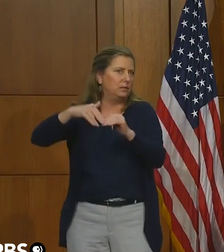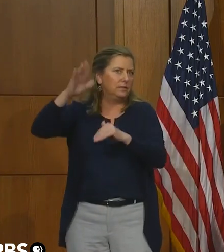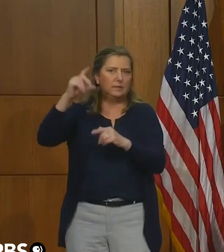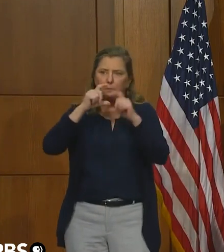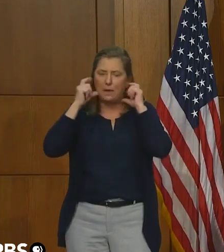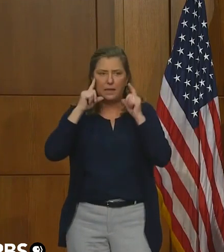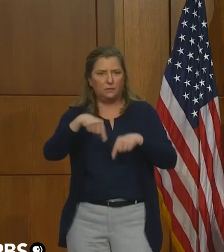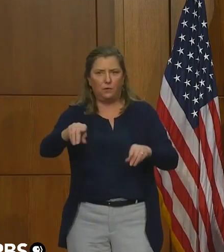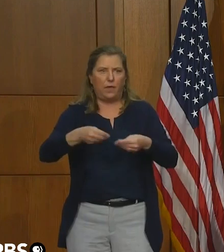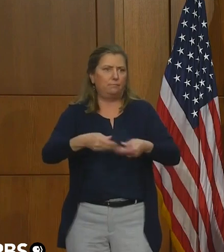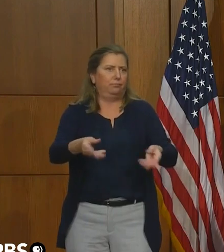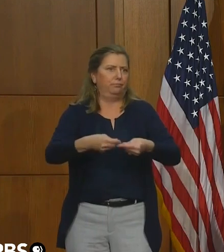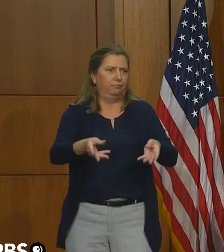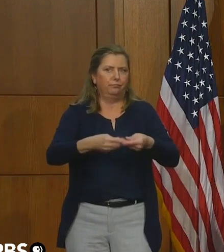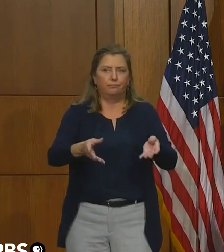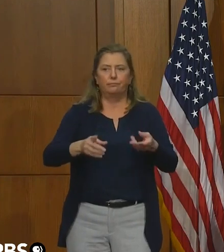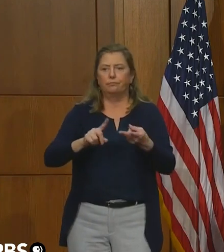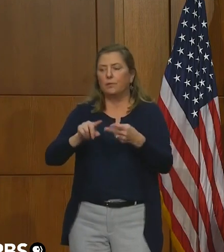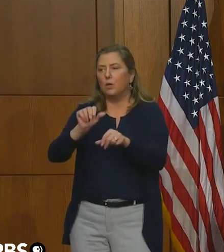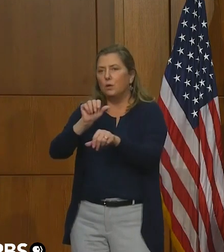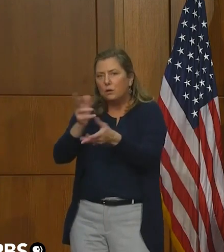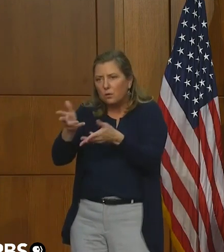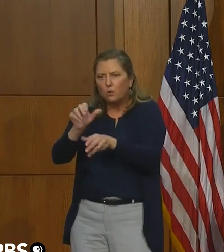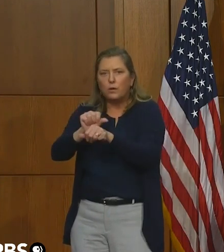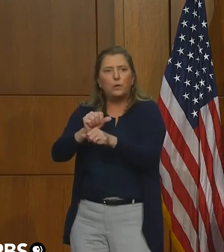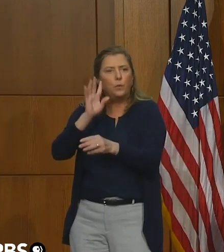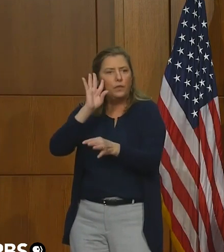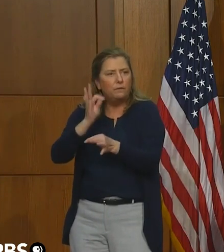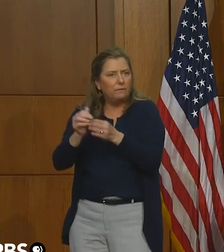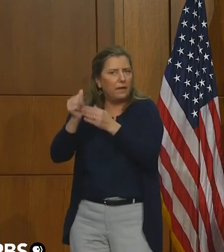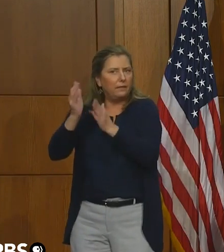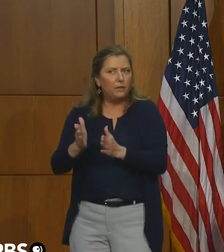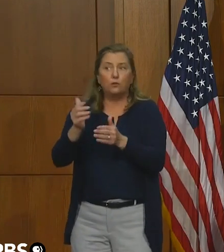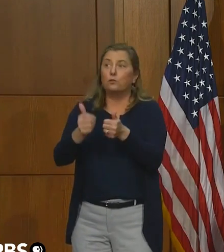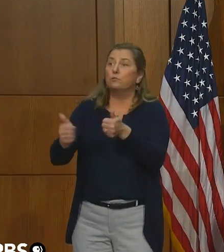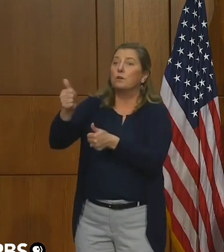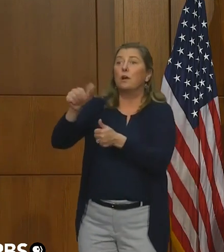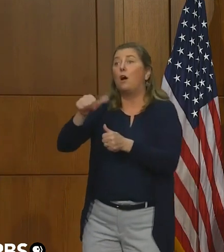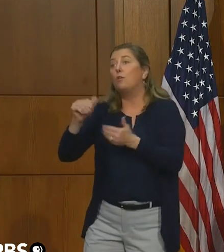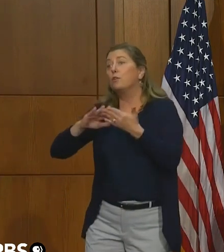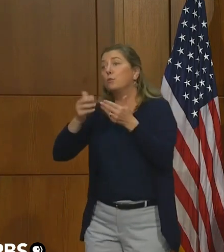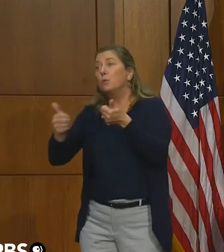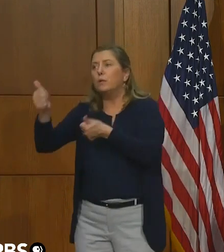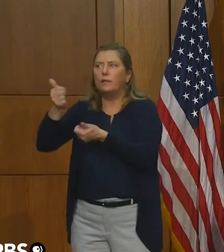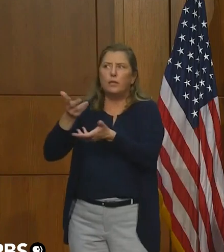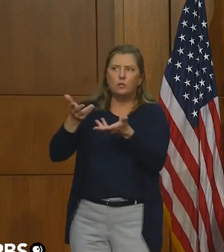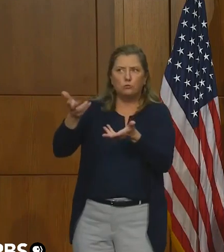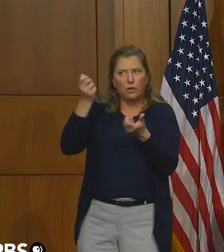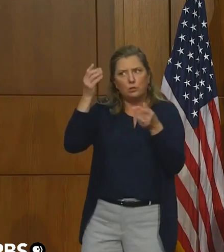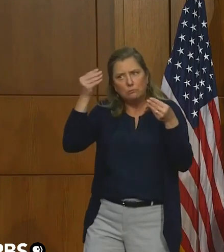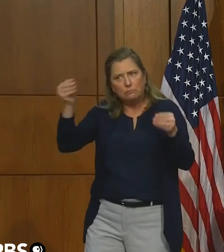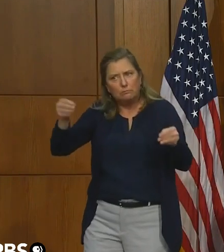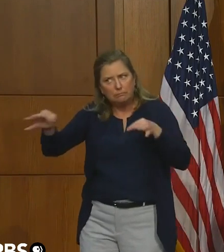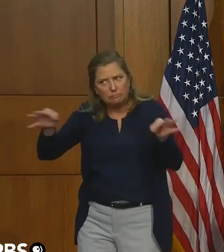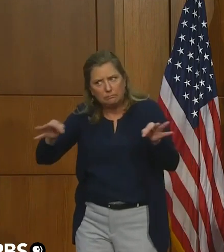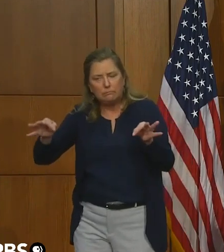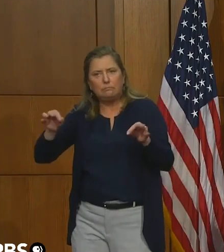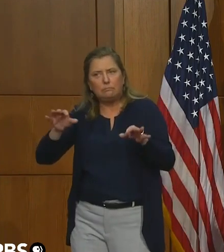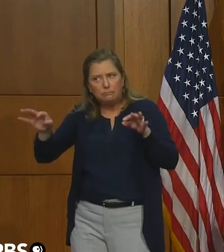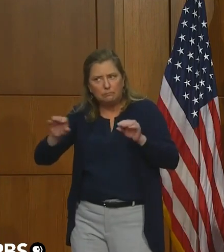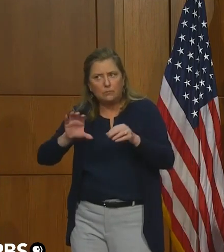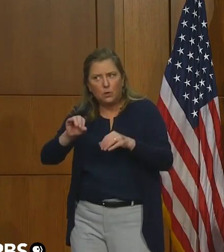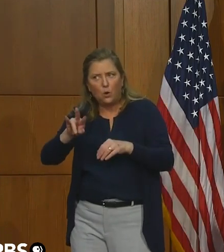in those communities, working with faith leaders and other community leaders there to get out the message about COVID-19 and